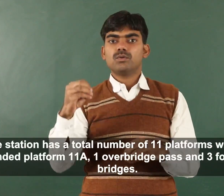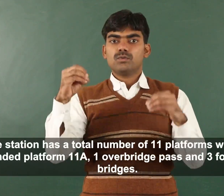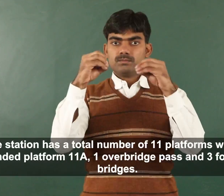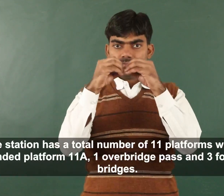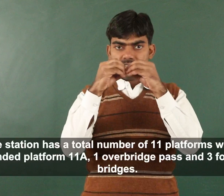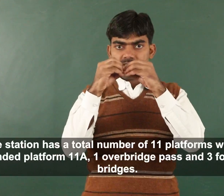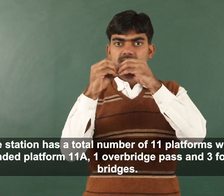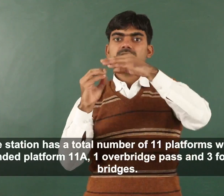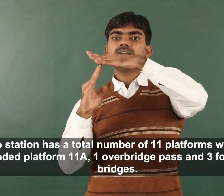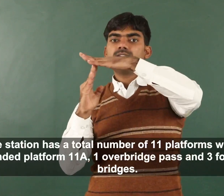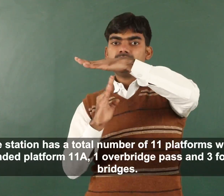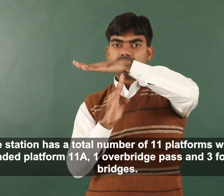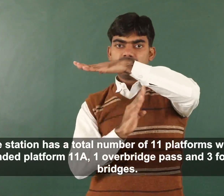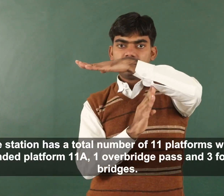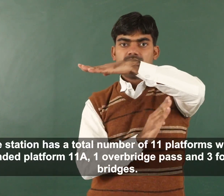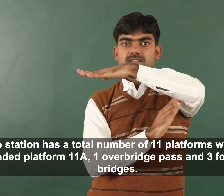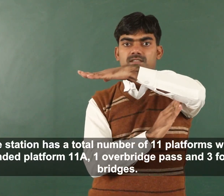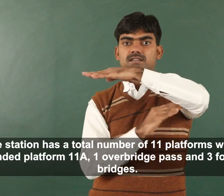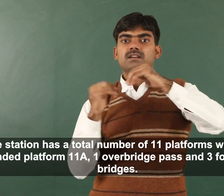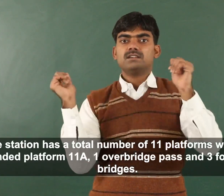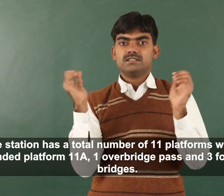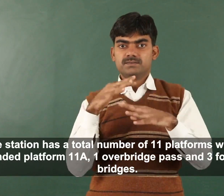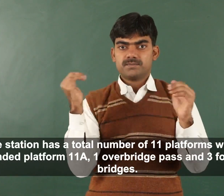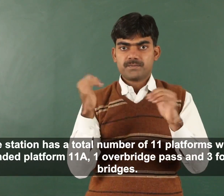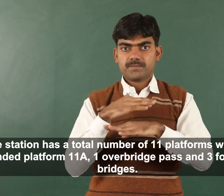1 overbridge pass and 3 footover bridges.